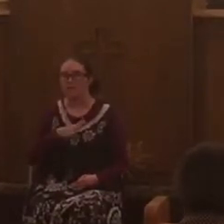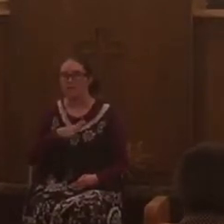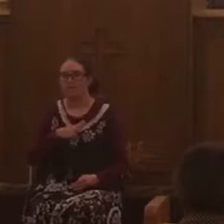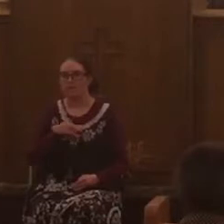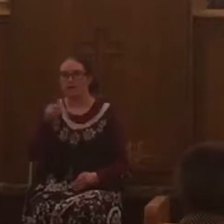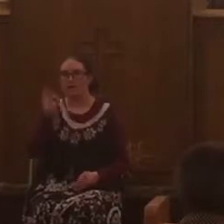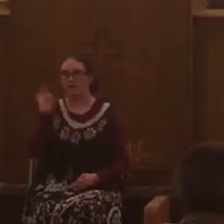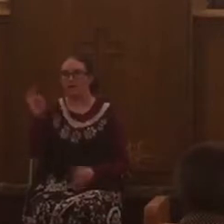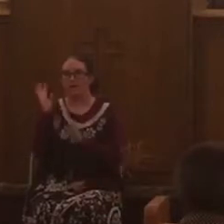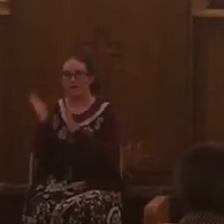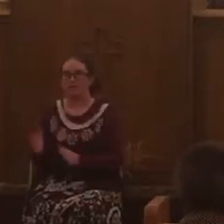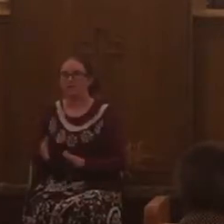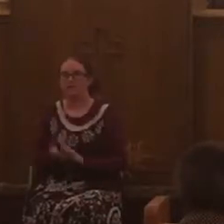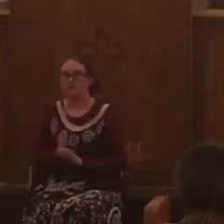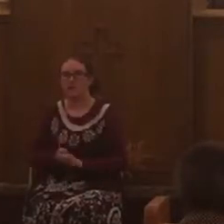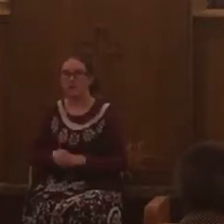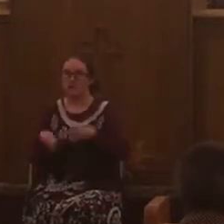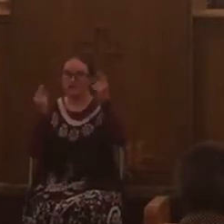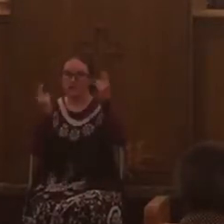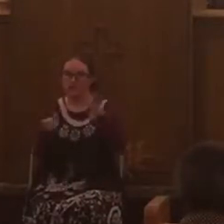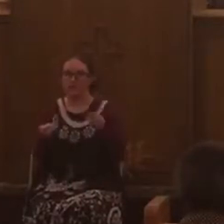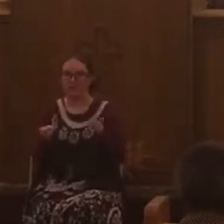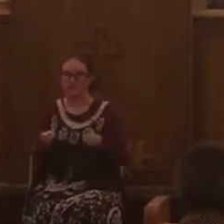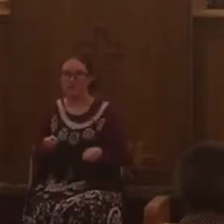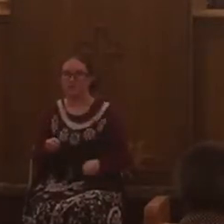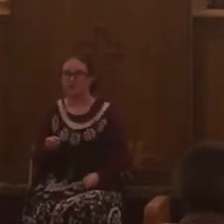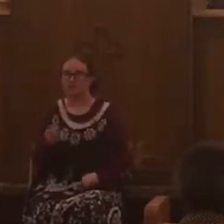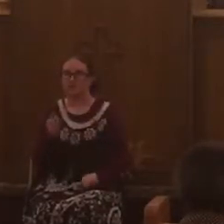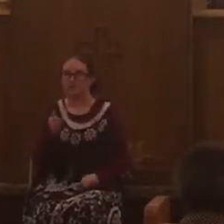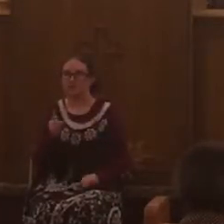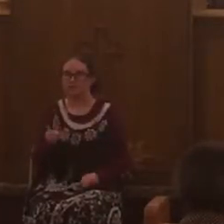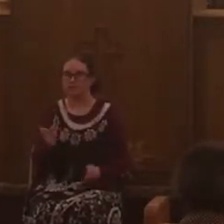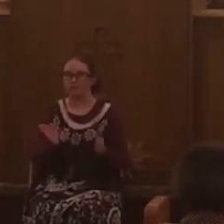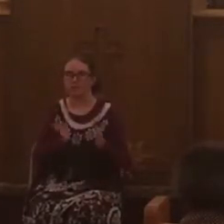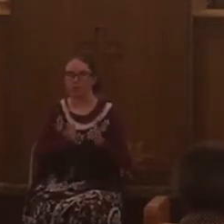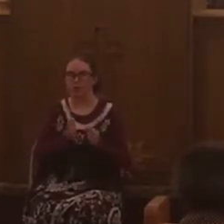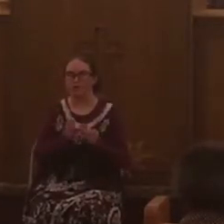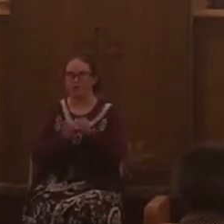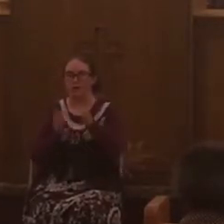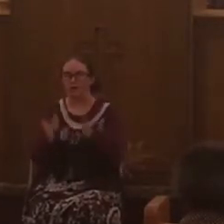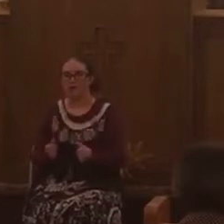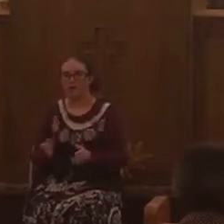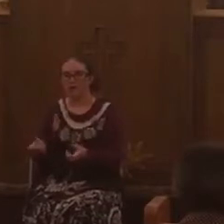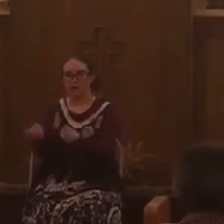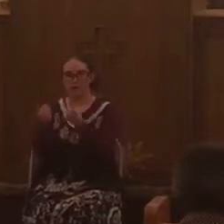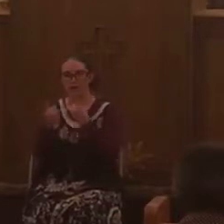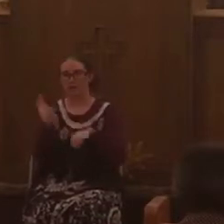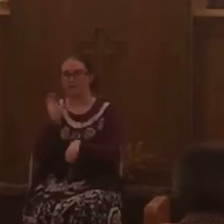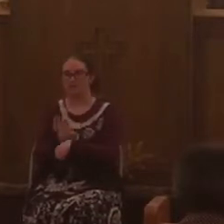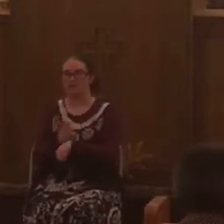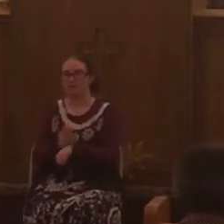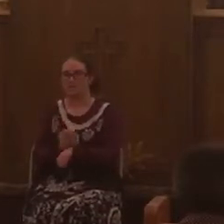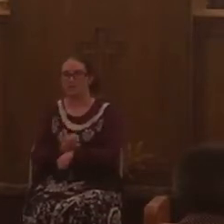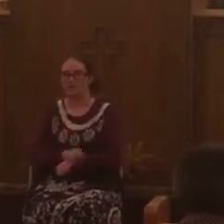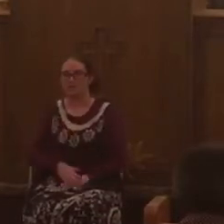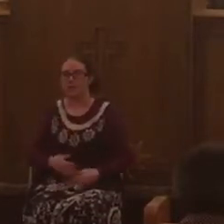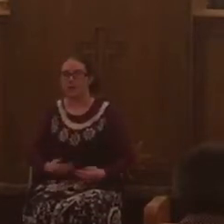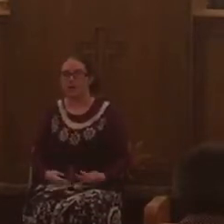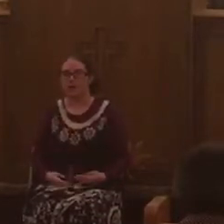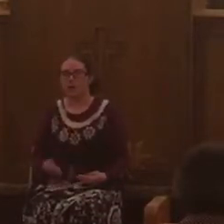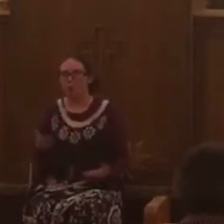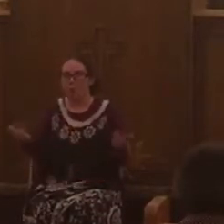Holy Ghost comes in. Hallelujah. Amen. The fire comes with the Holy Ghost itself. Amen. I asked a young lady